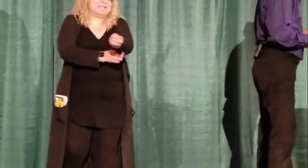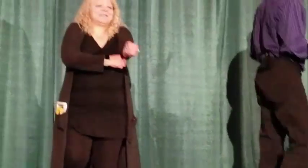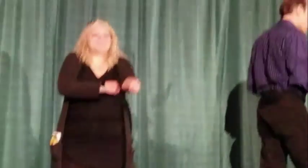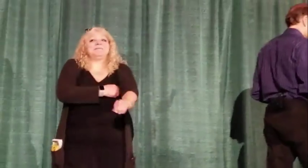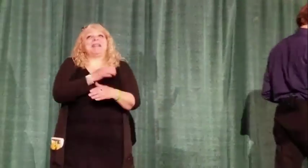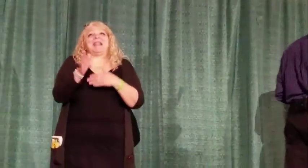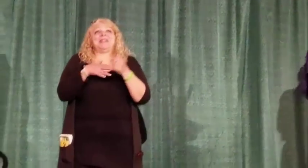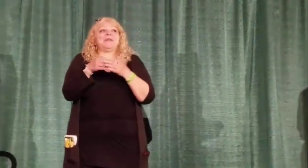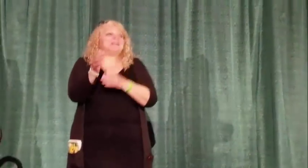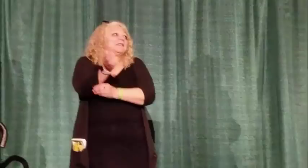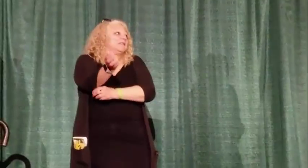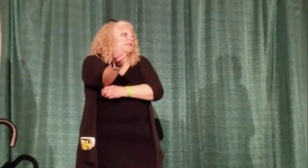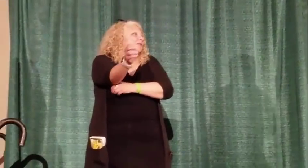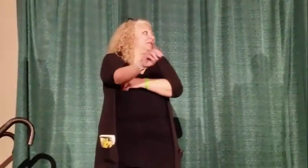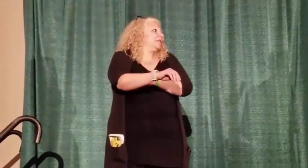Anyway,